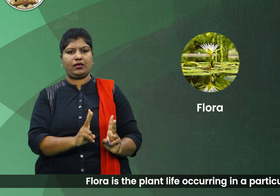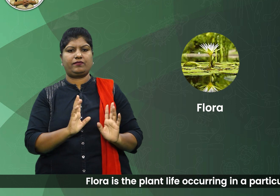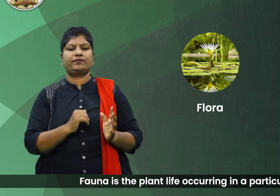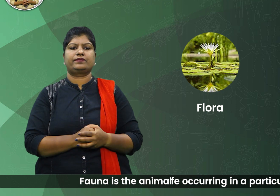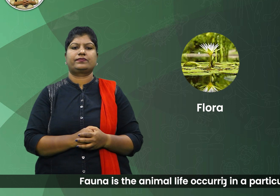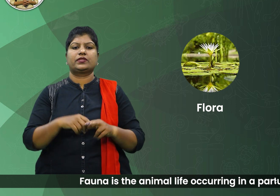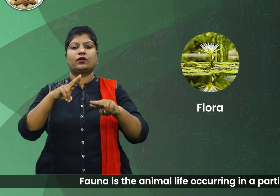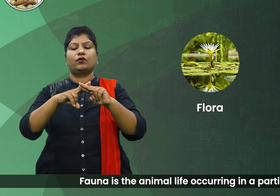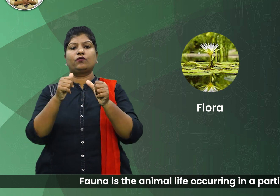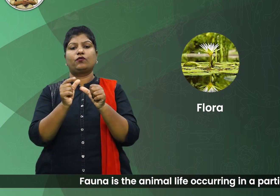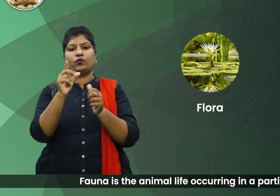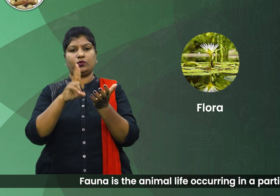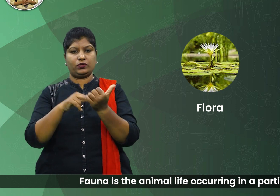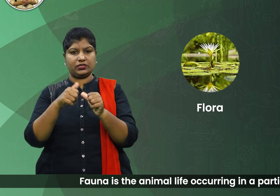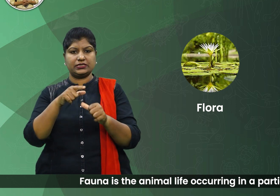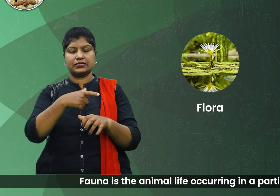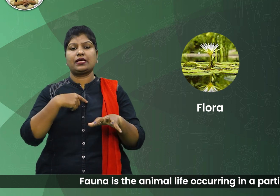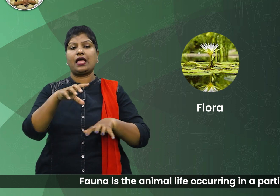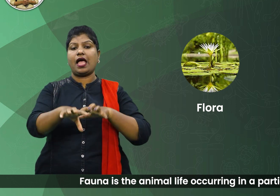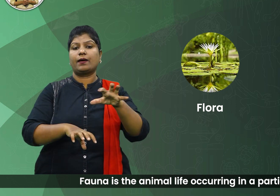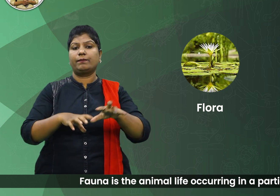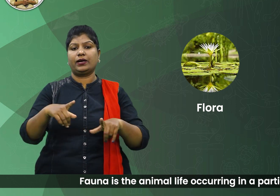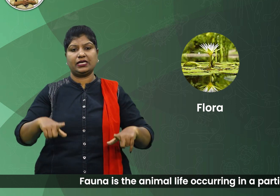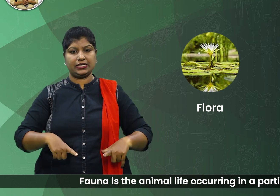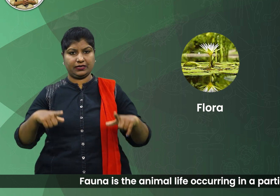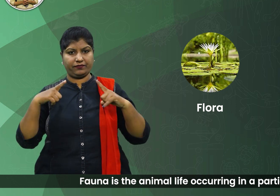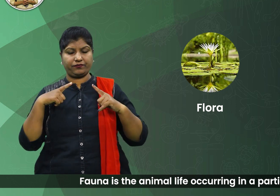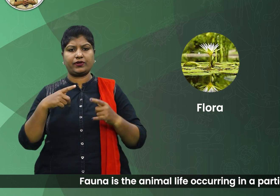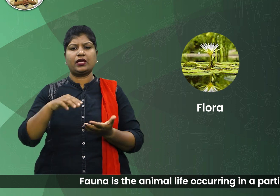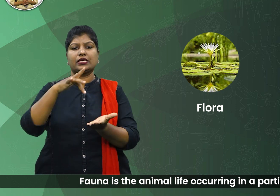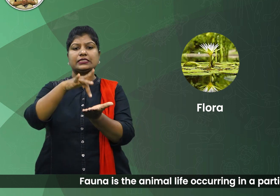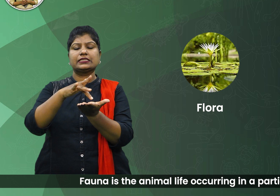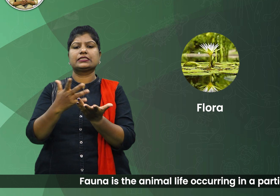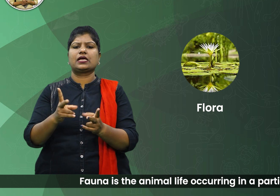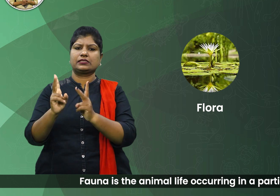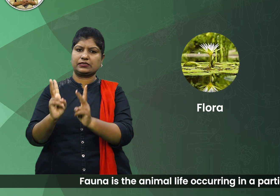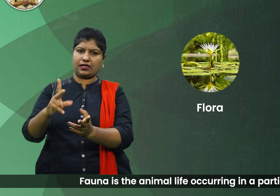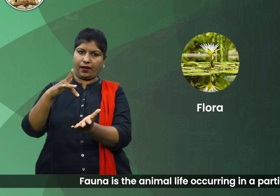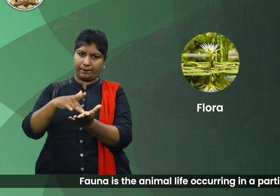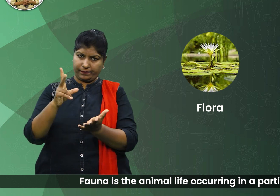Fauna is the animal life occurring in a particular area.